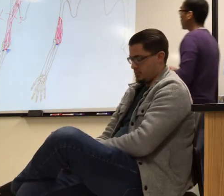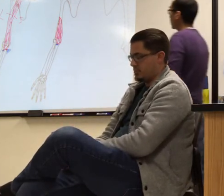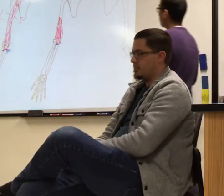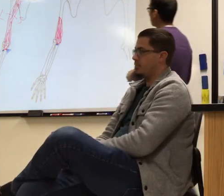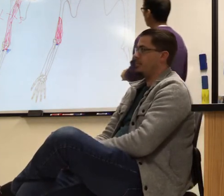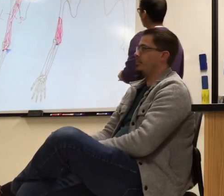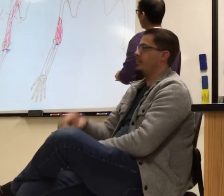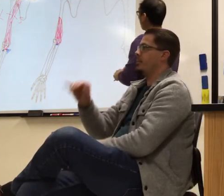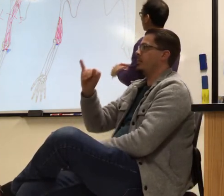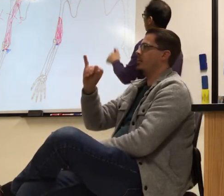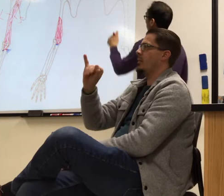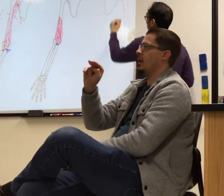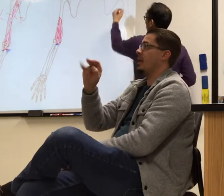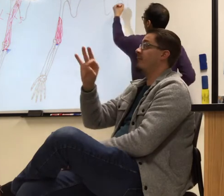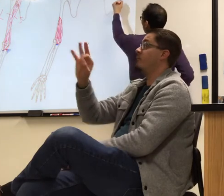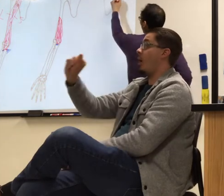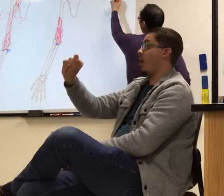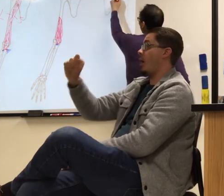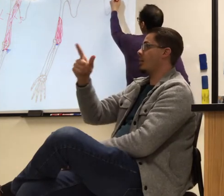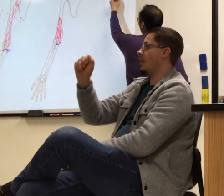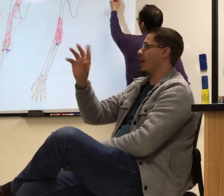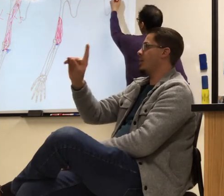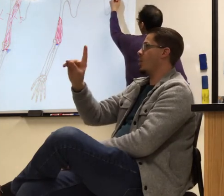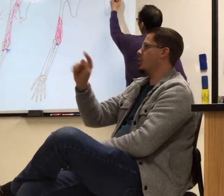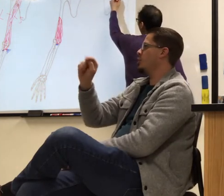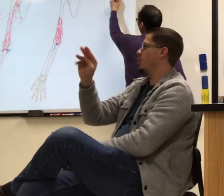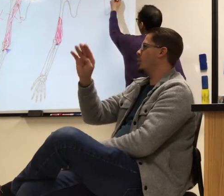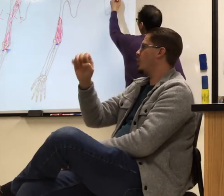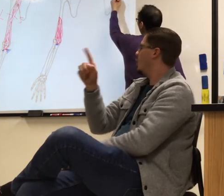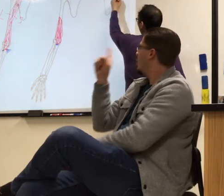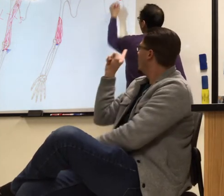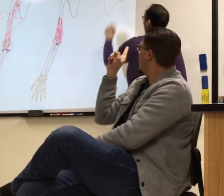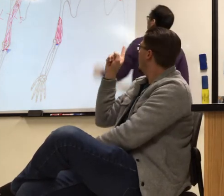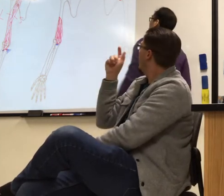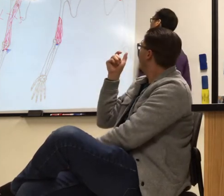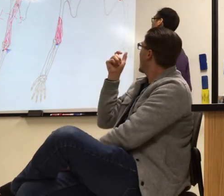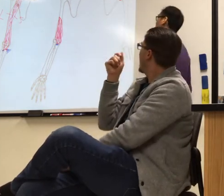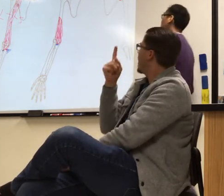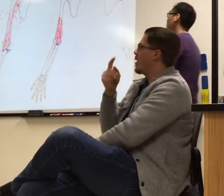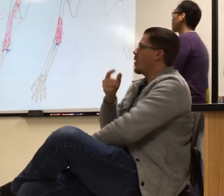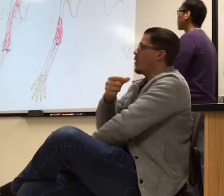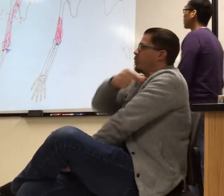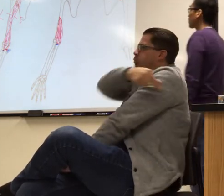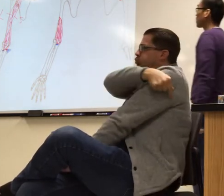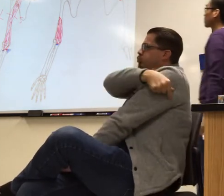The infraglenoid tubercle is a little bump right there.